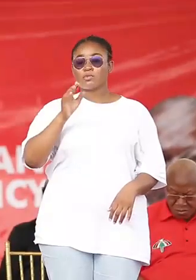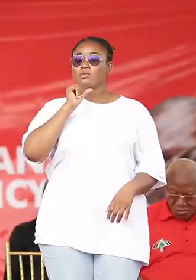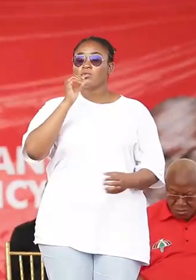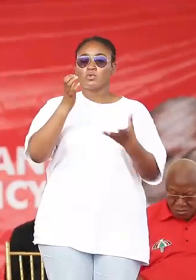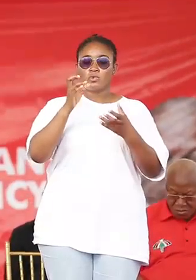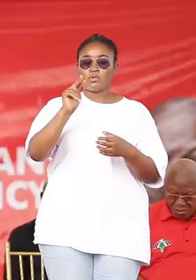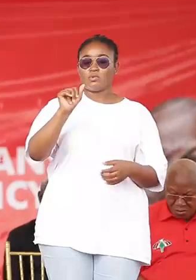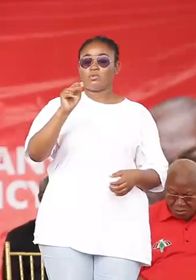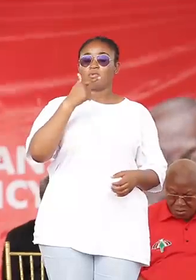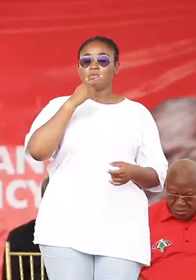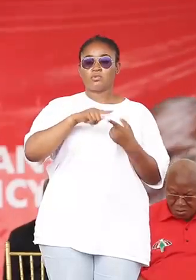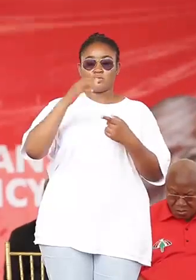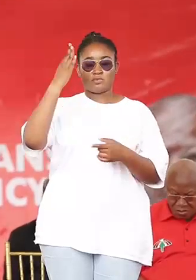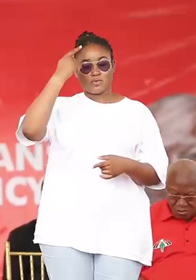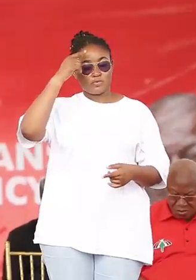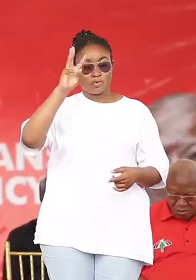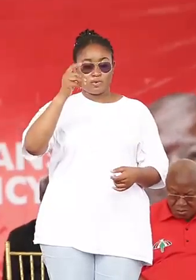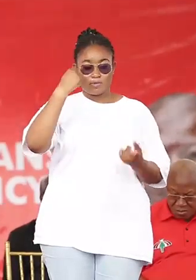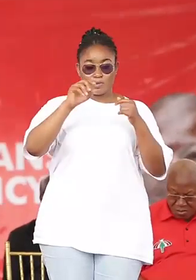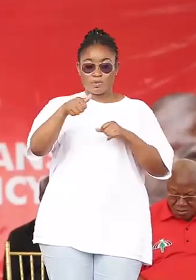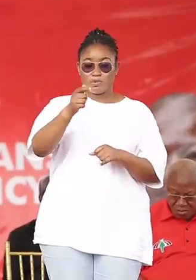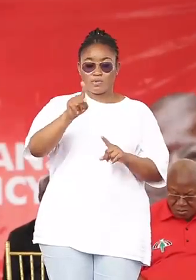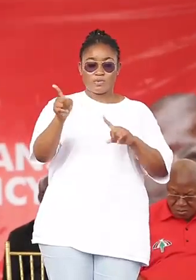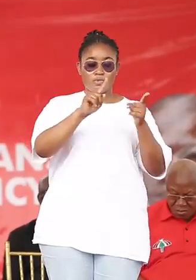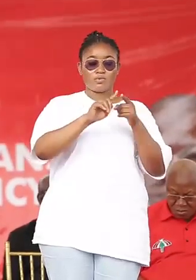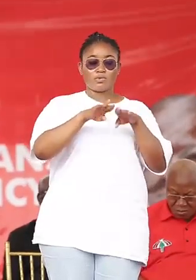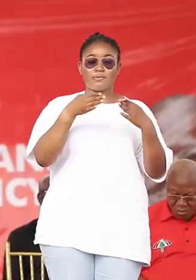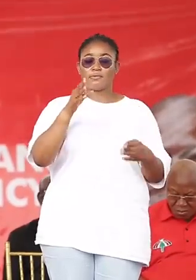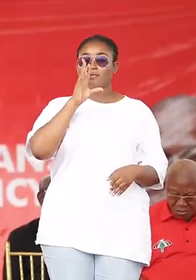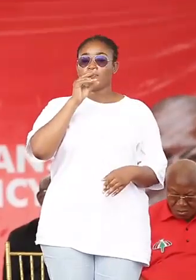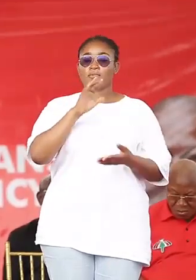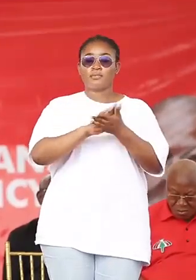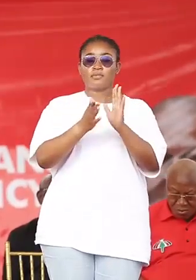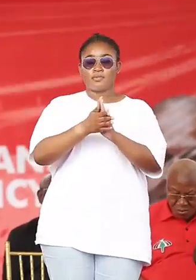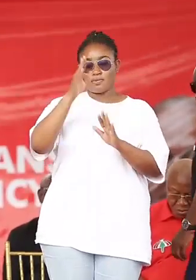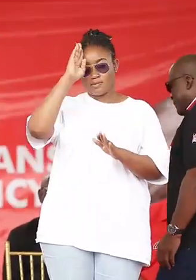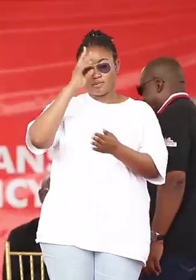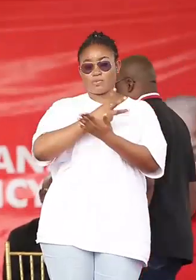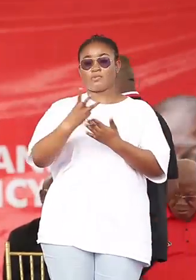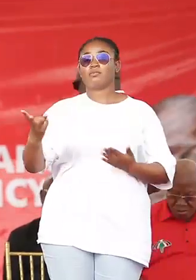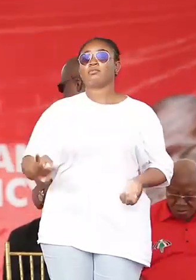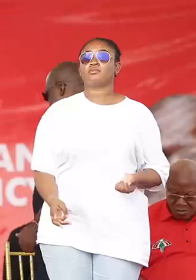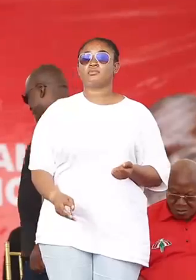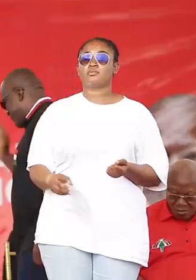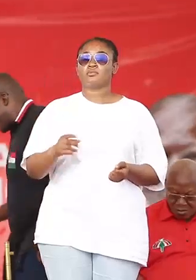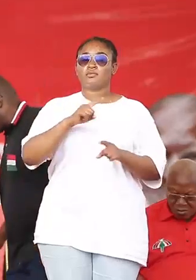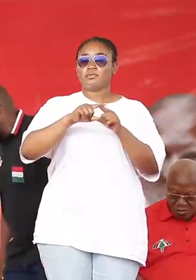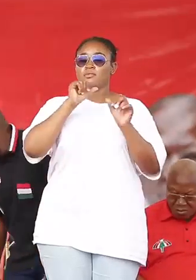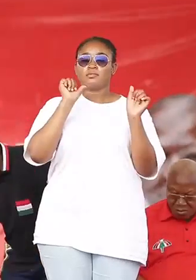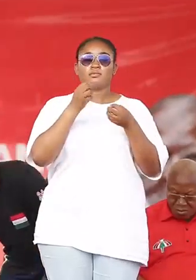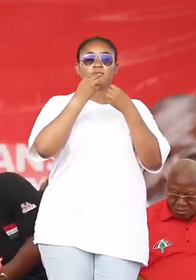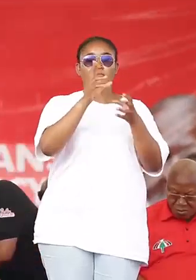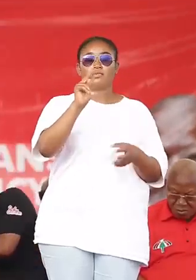want Akubu Ado to campaign for him because anywhere he goes and opens his mouth he makes Balmia's case worse but they can't tell